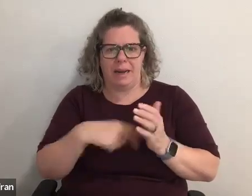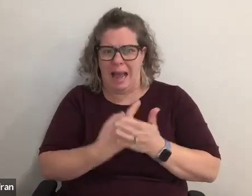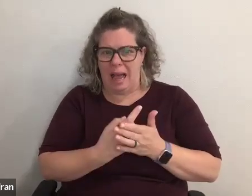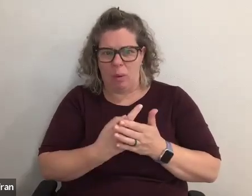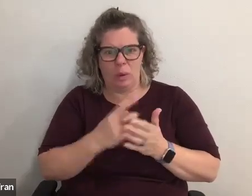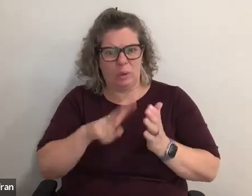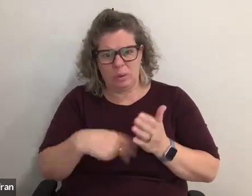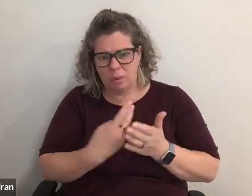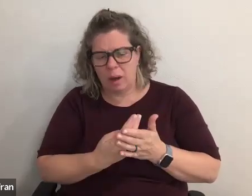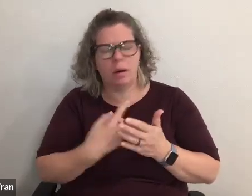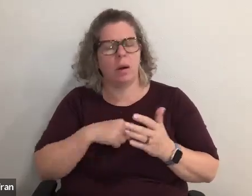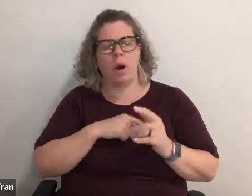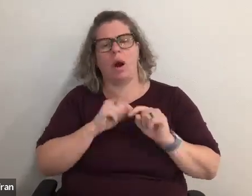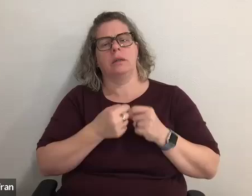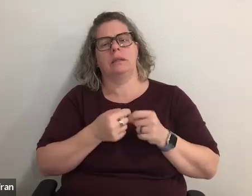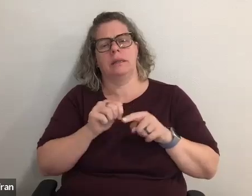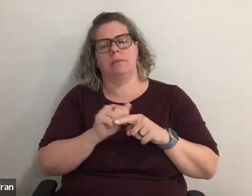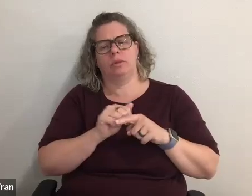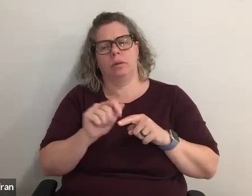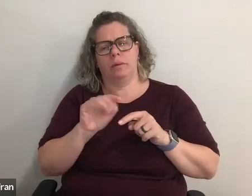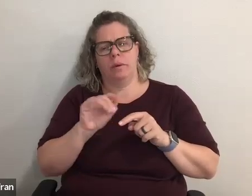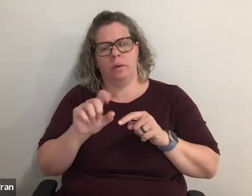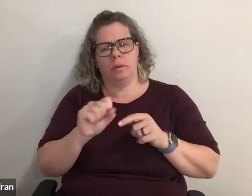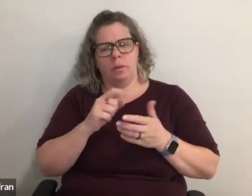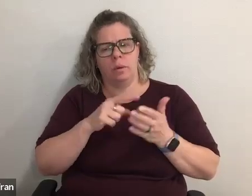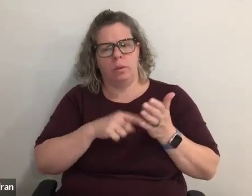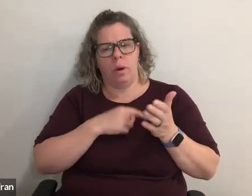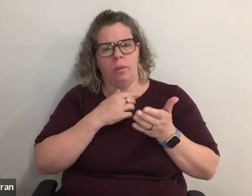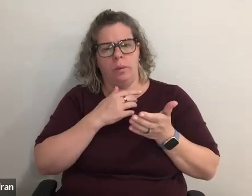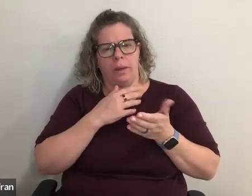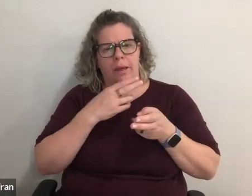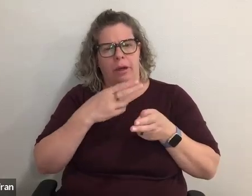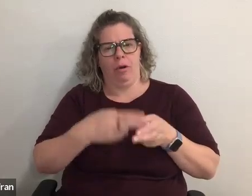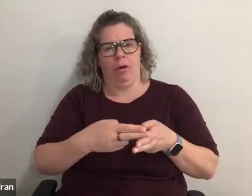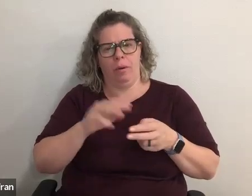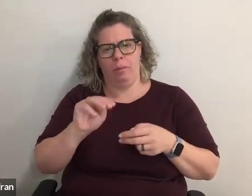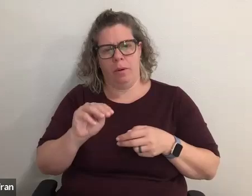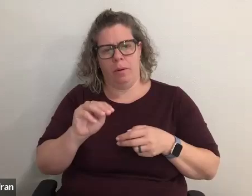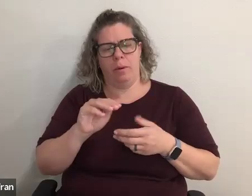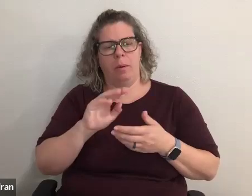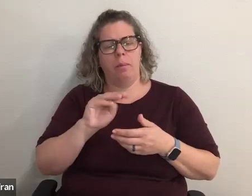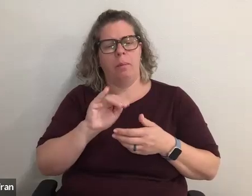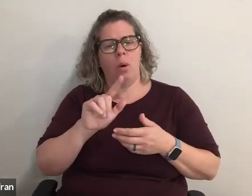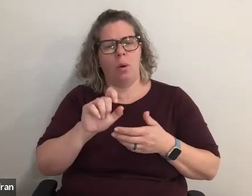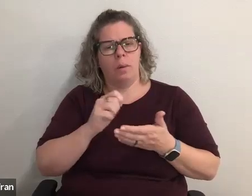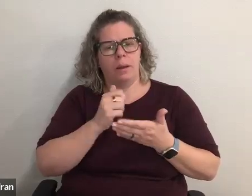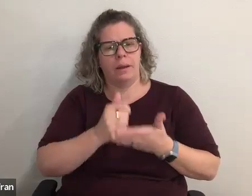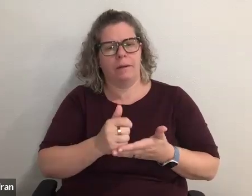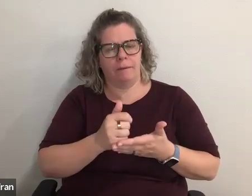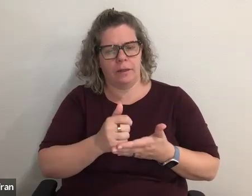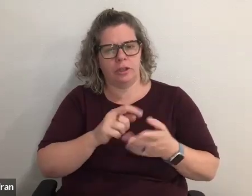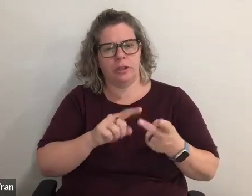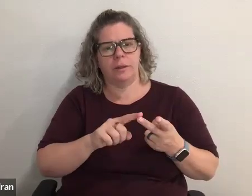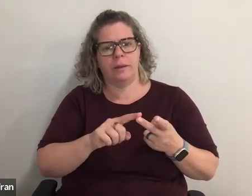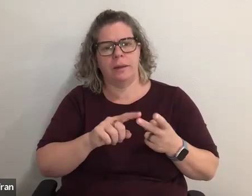half. Our teams are trained and have the tools to do what we call a mobile intervention assessment and a risk assessment. So we want to make sure that we're